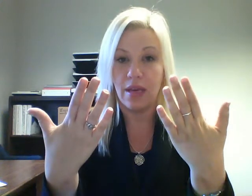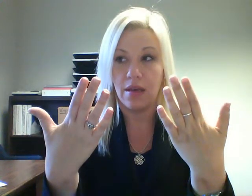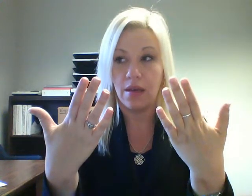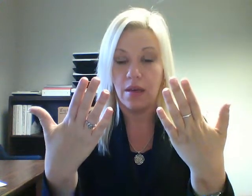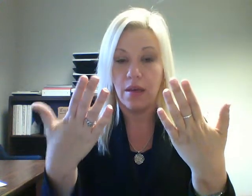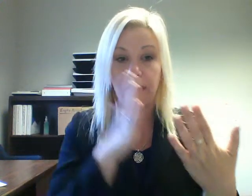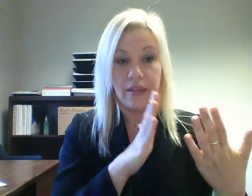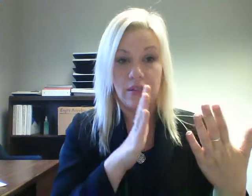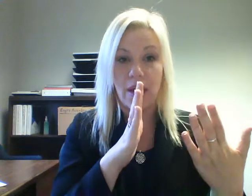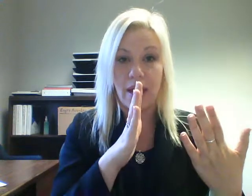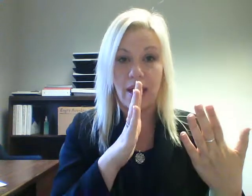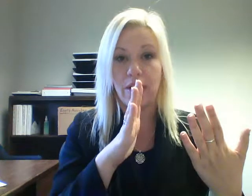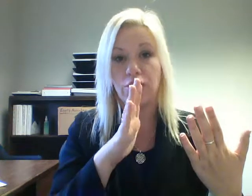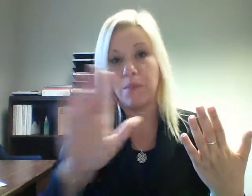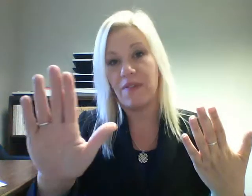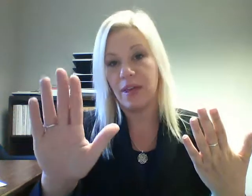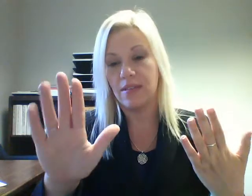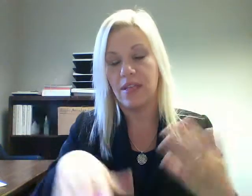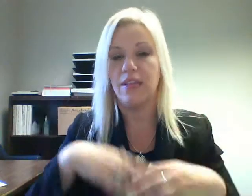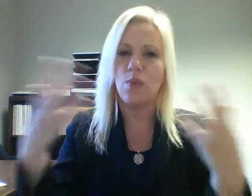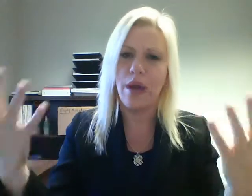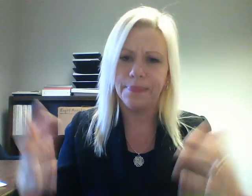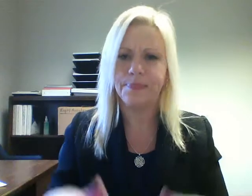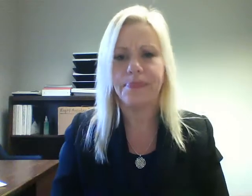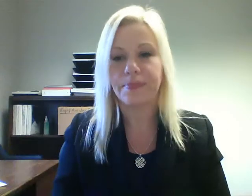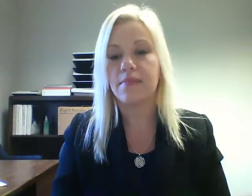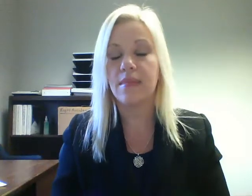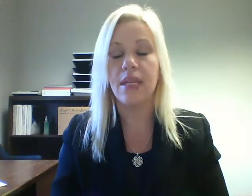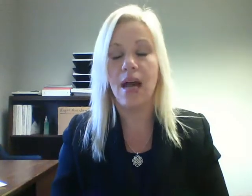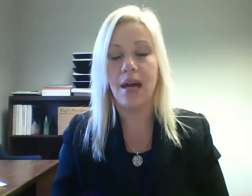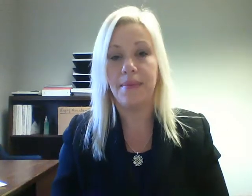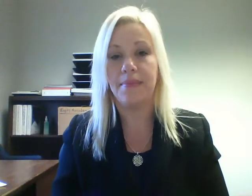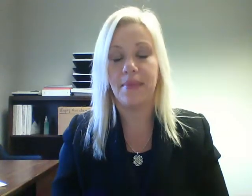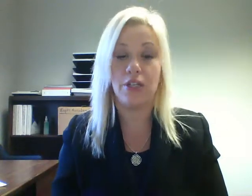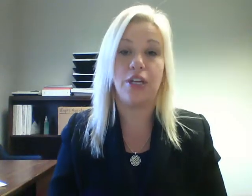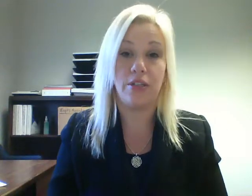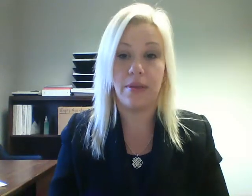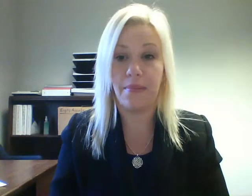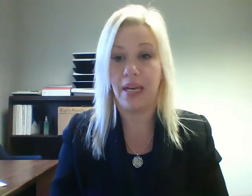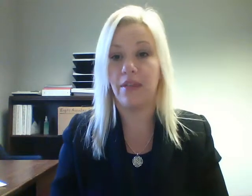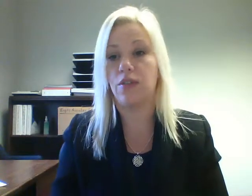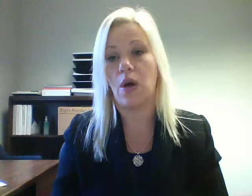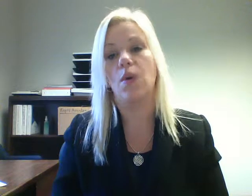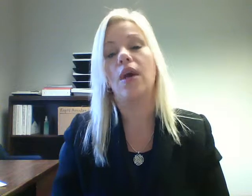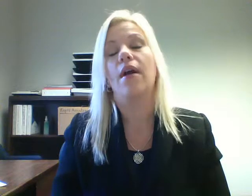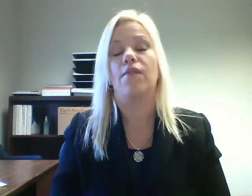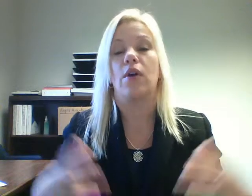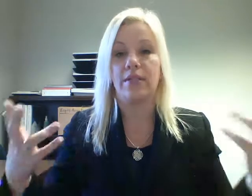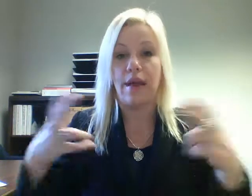facing this way when it should be facing this way, could change the meaning. So for